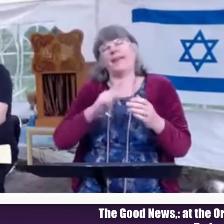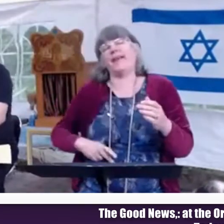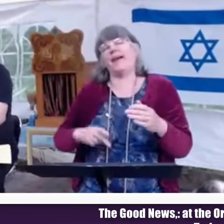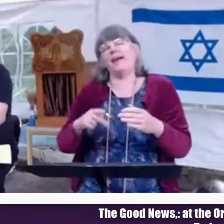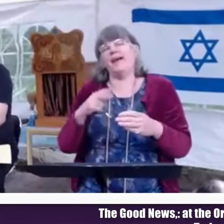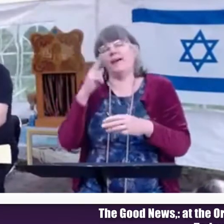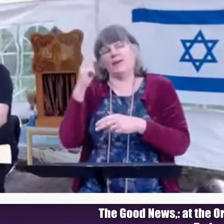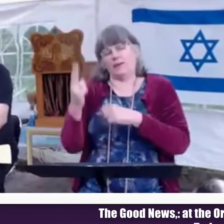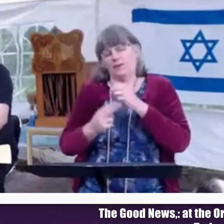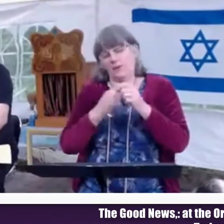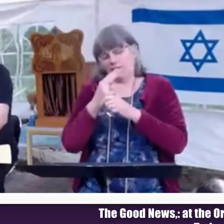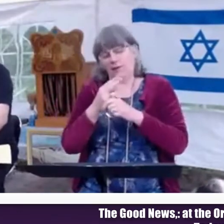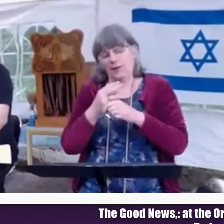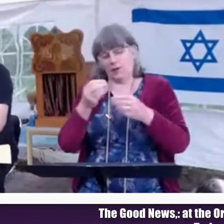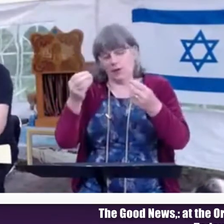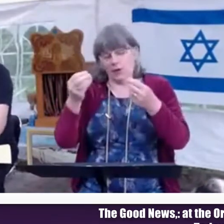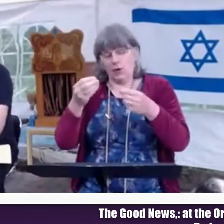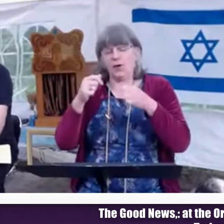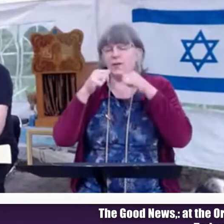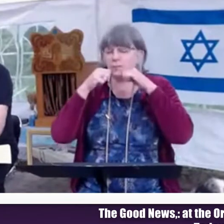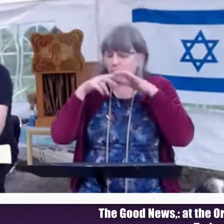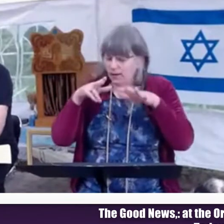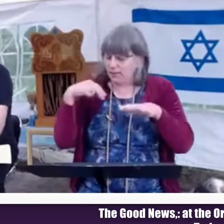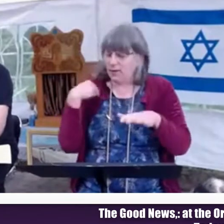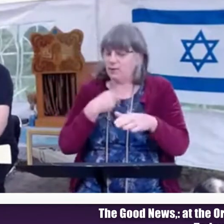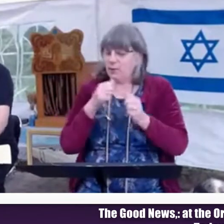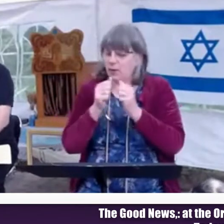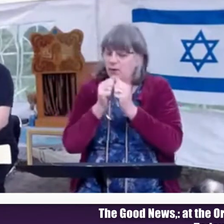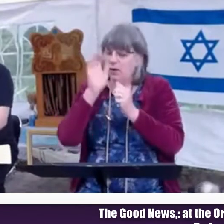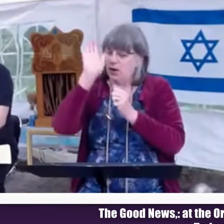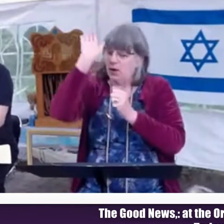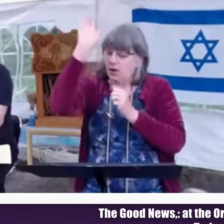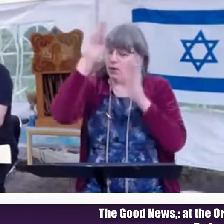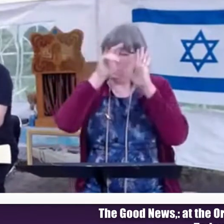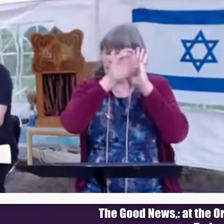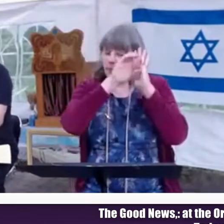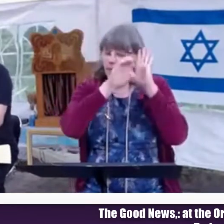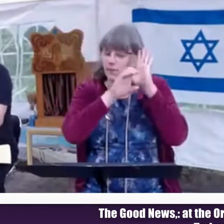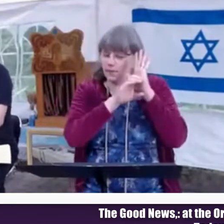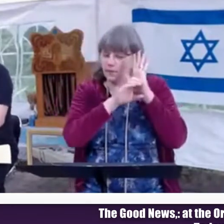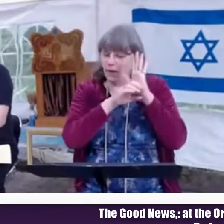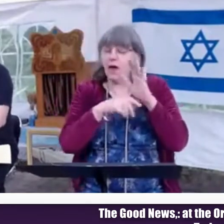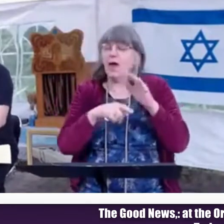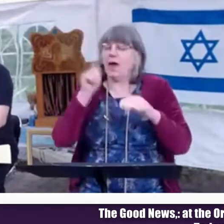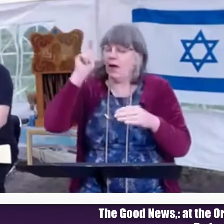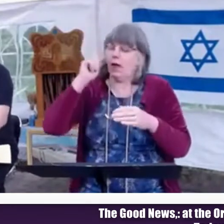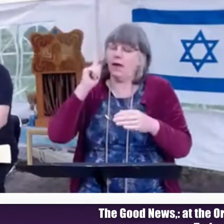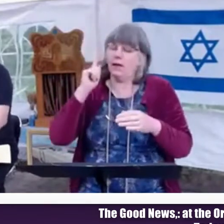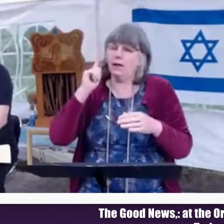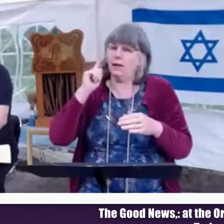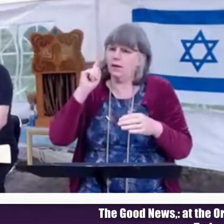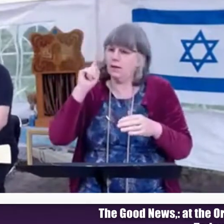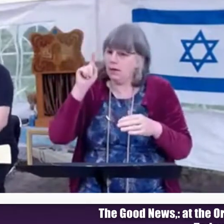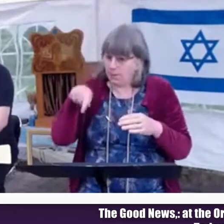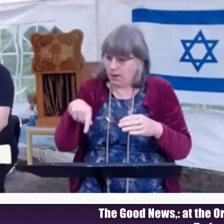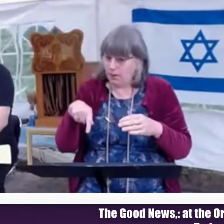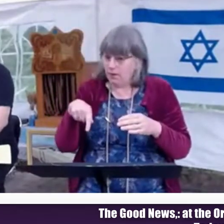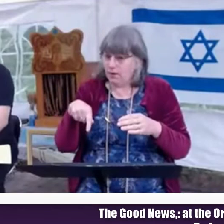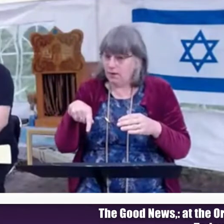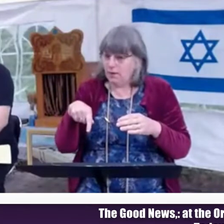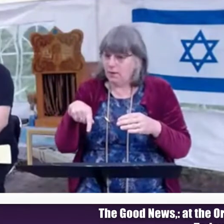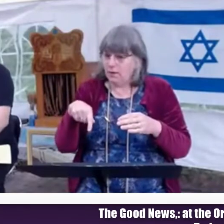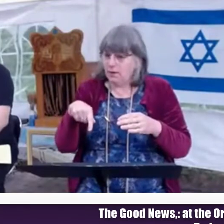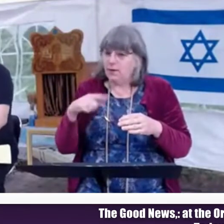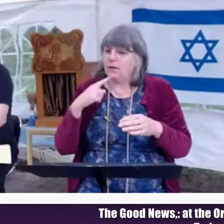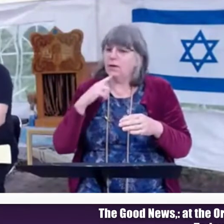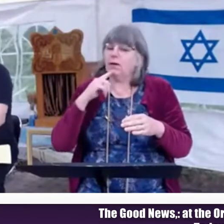Lord our God, King of the universe, who has sanctified us with his commandment, has commanded us to be engaged with the words of Torah.